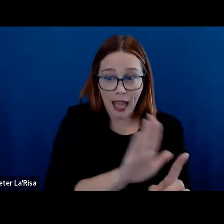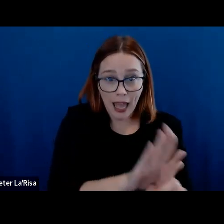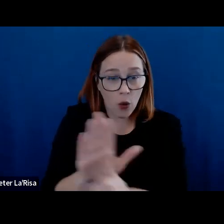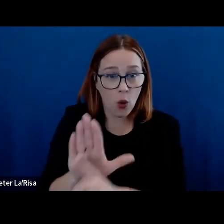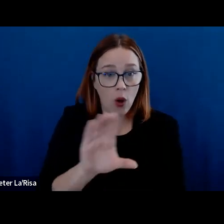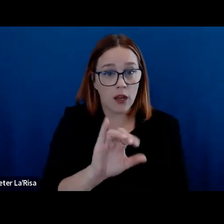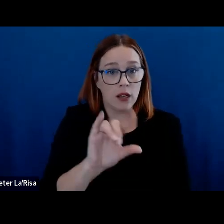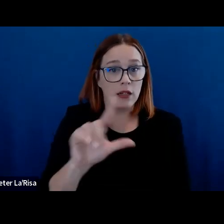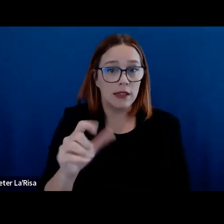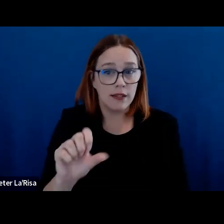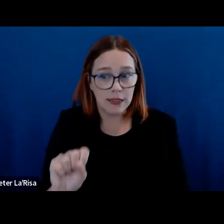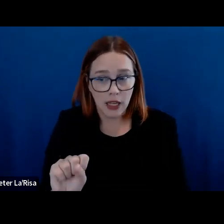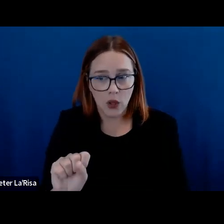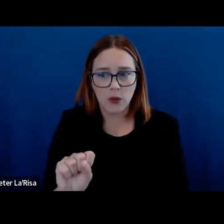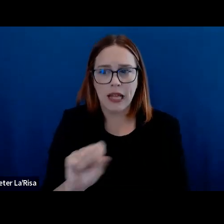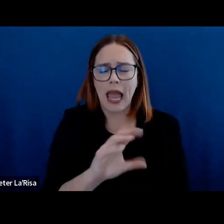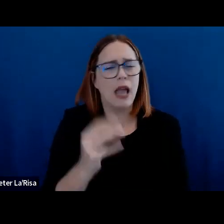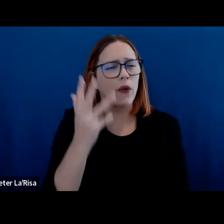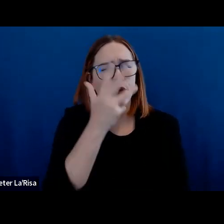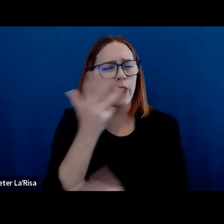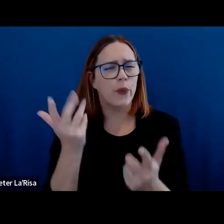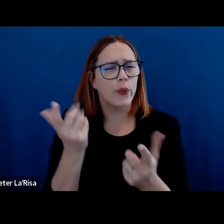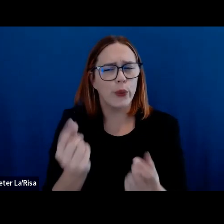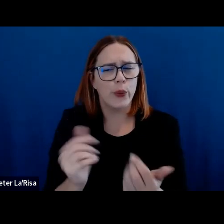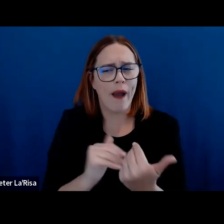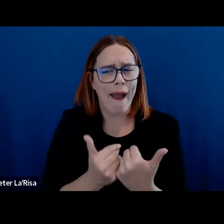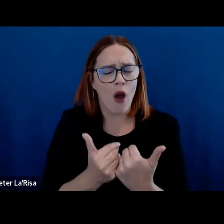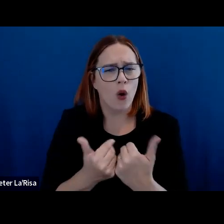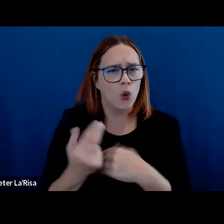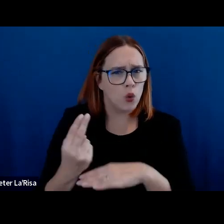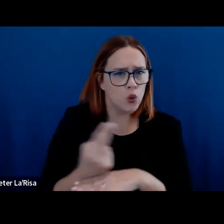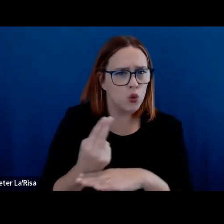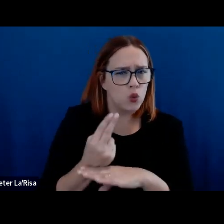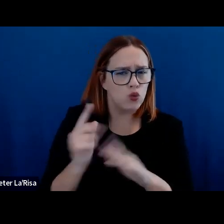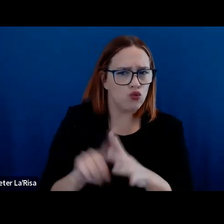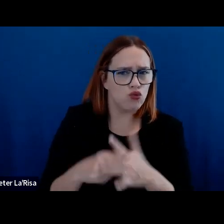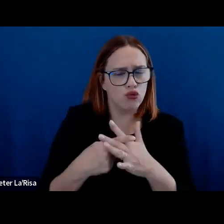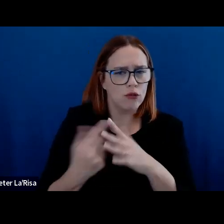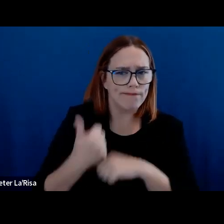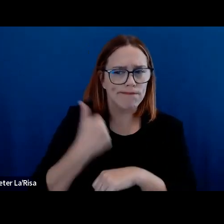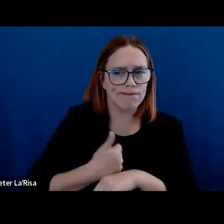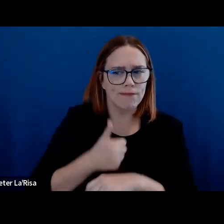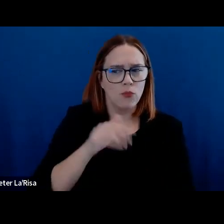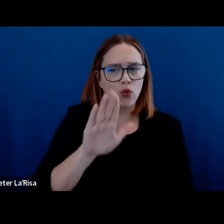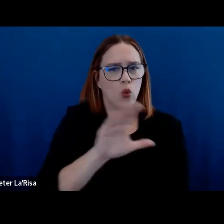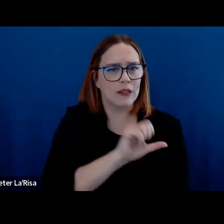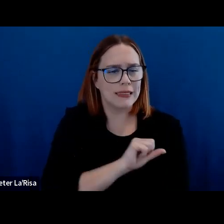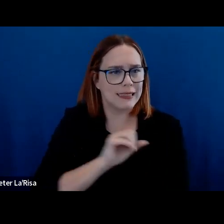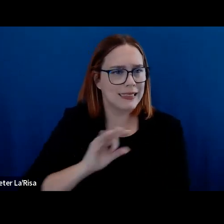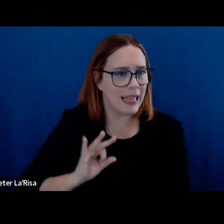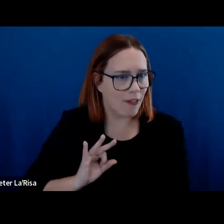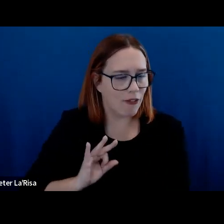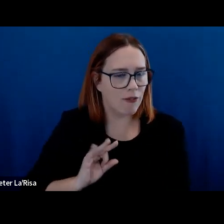staff? I would love to speak on this because this is what my CIL has been concentrating on.